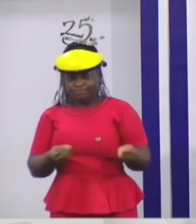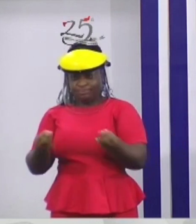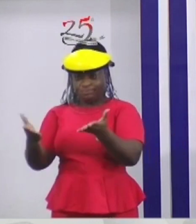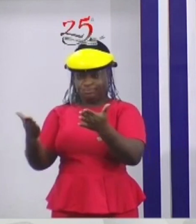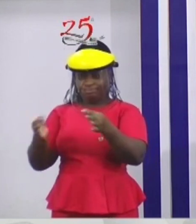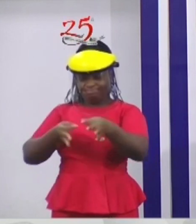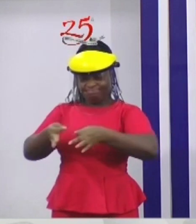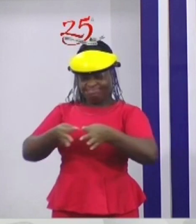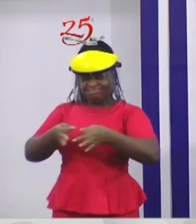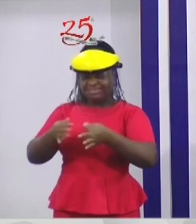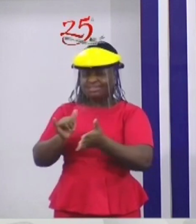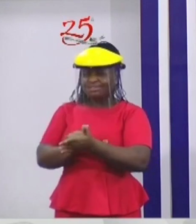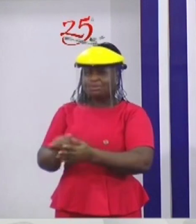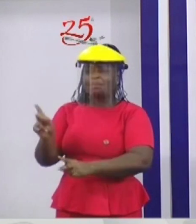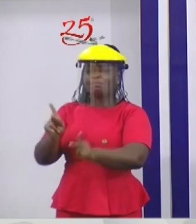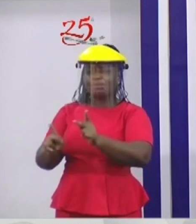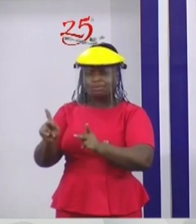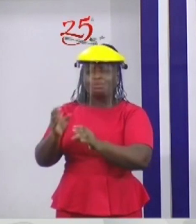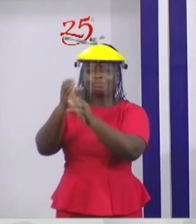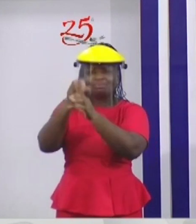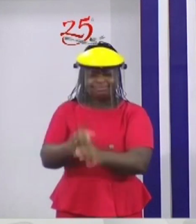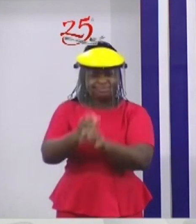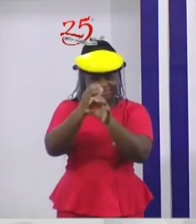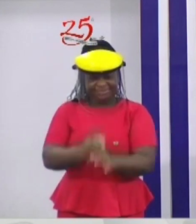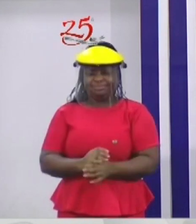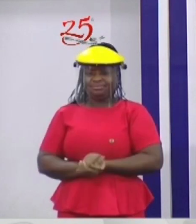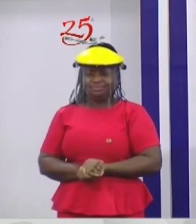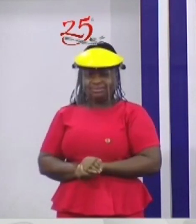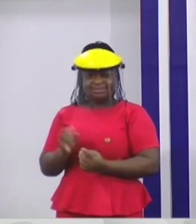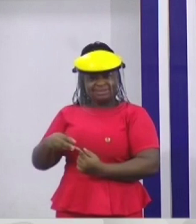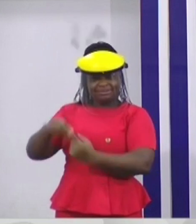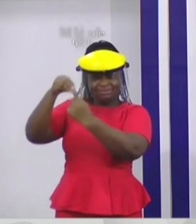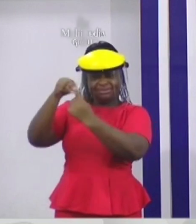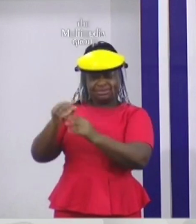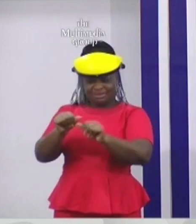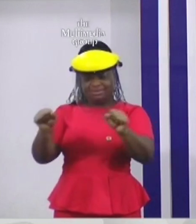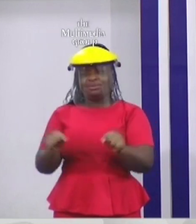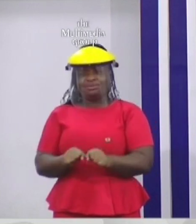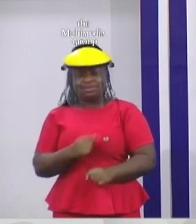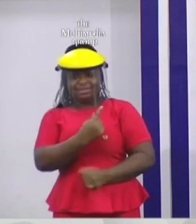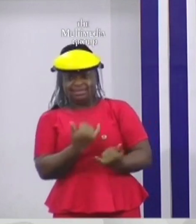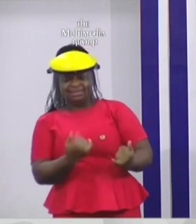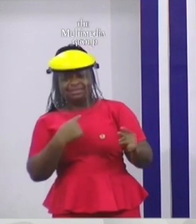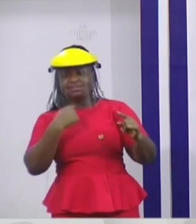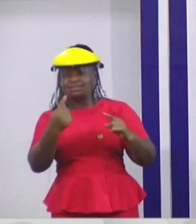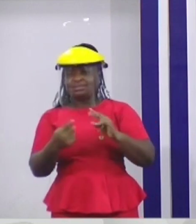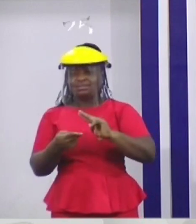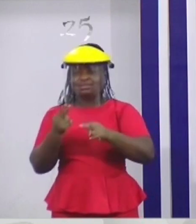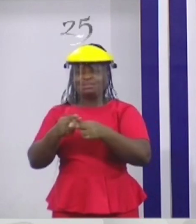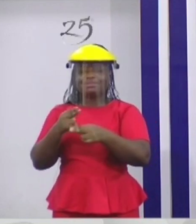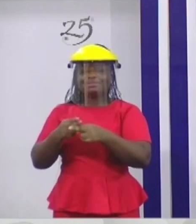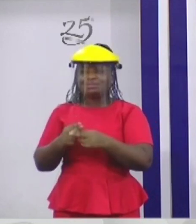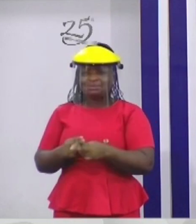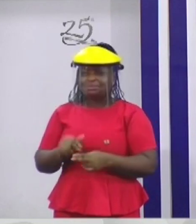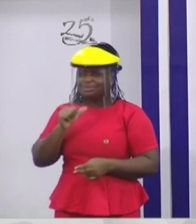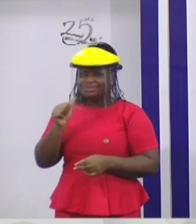breakdown and stressing on this, that people have to take extra care, particularly in some of these areas that we are speaking about this morning. Don't take it for